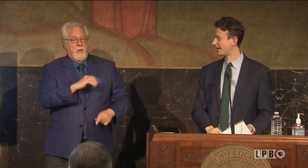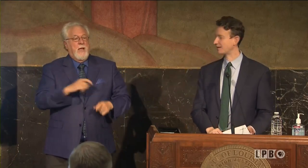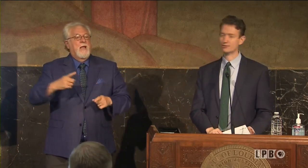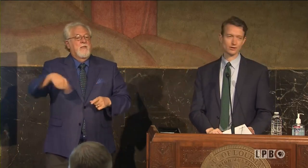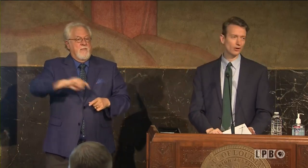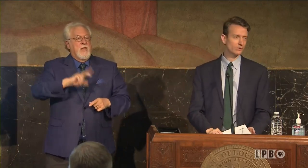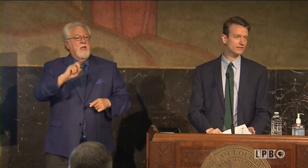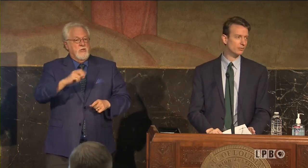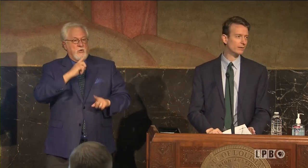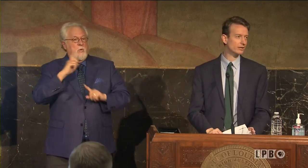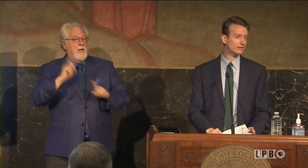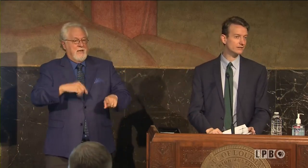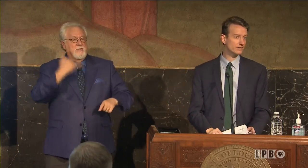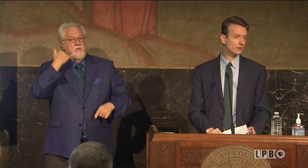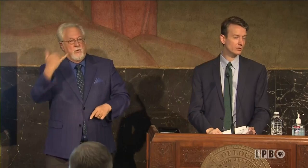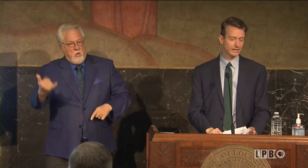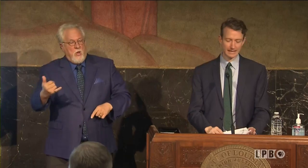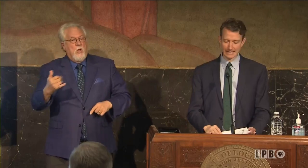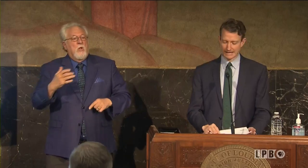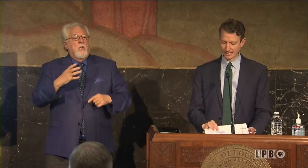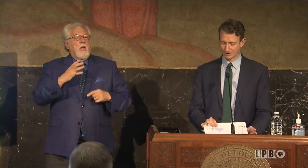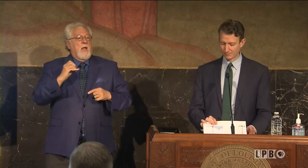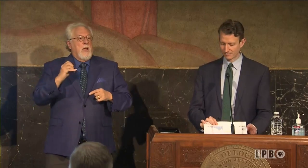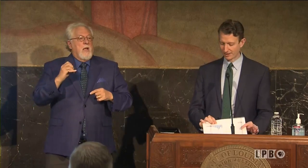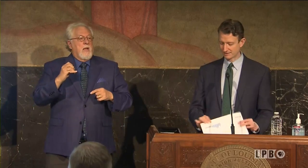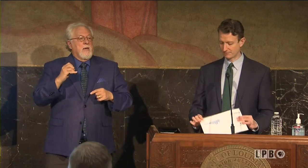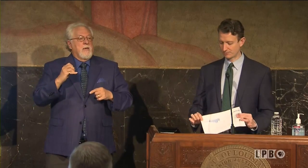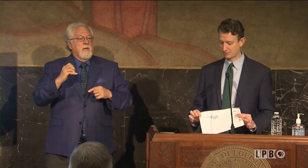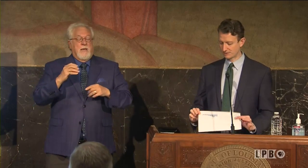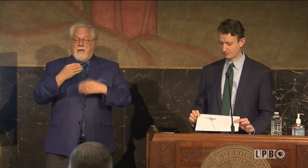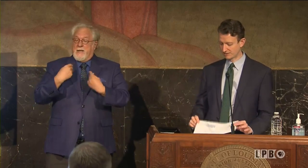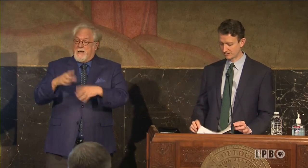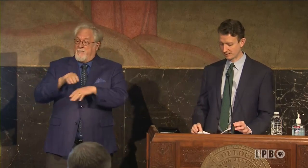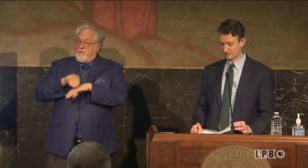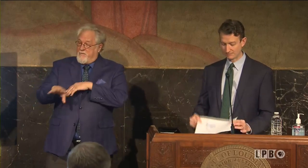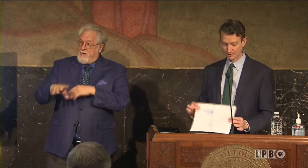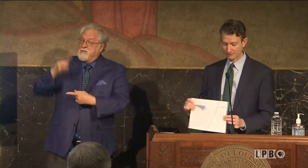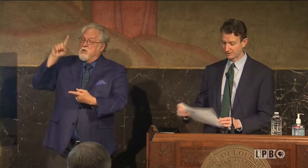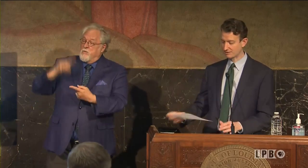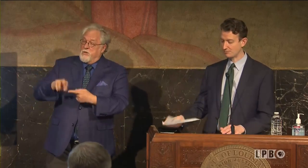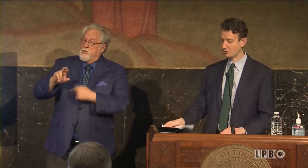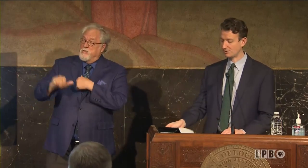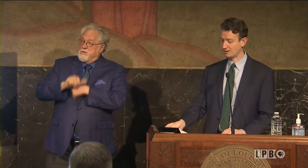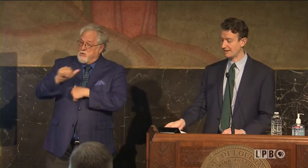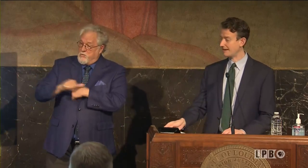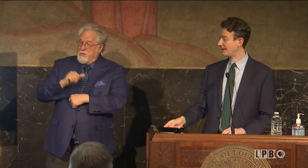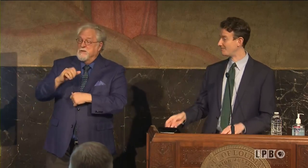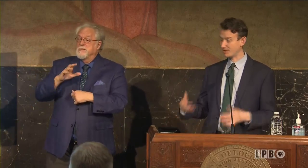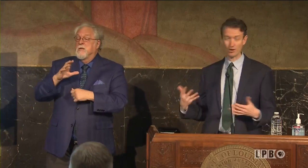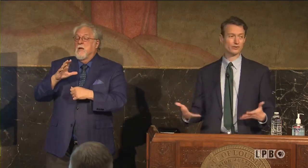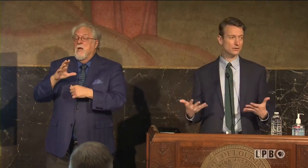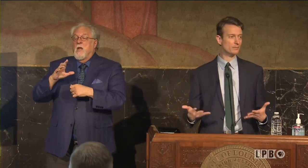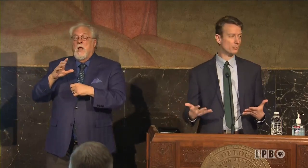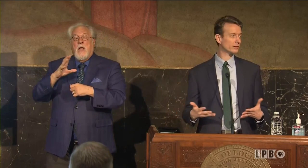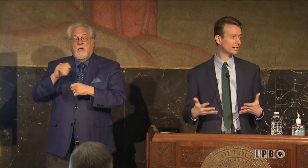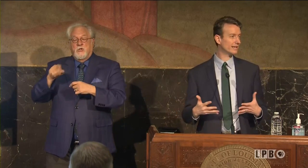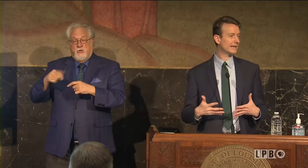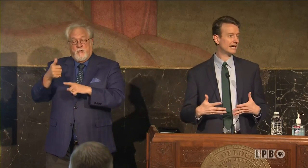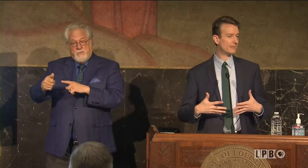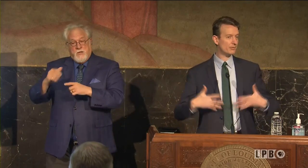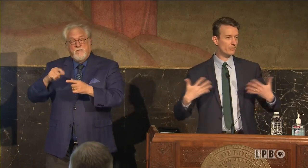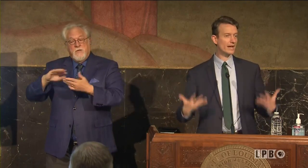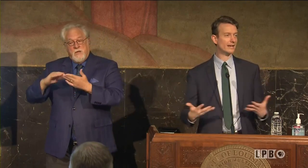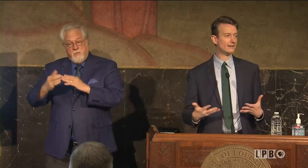do answer the calls, and that we're able to not only give them advice on reducing the risk to themselves and to the community, but also